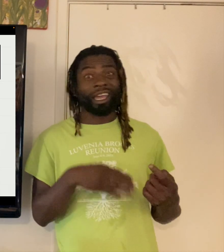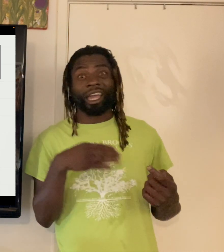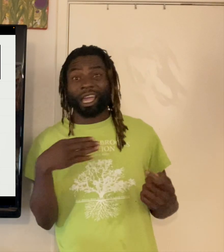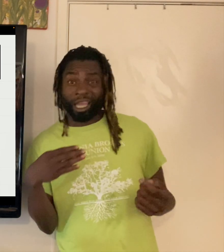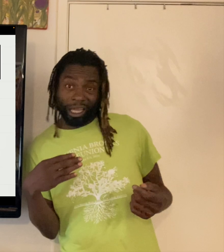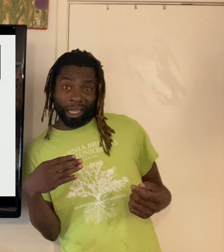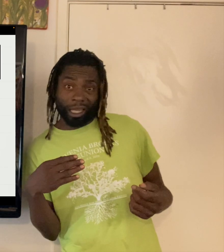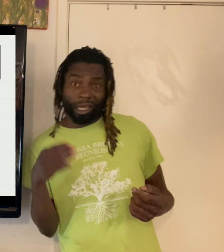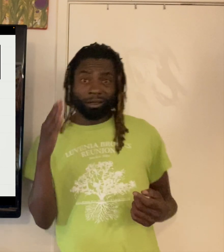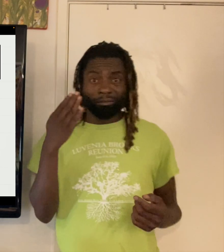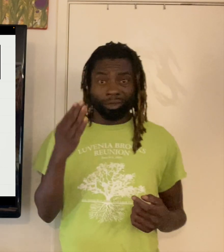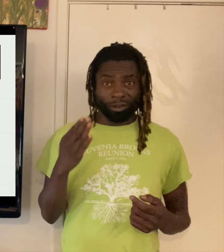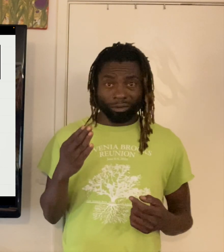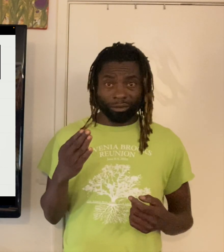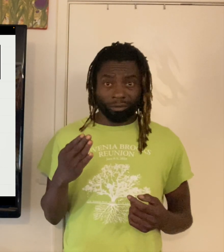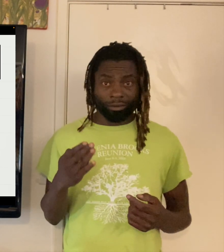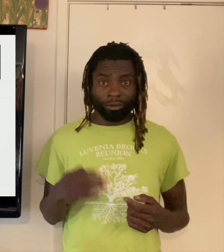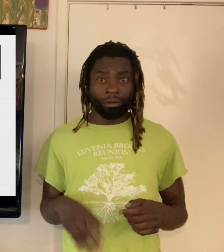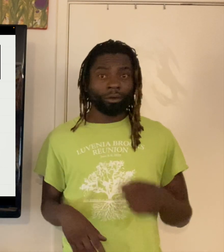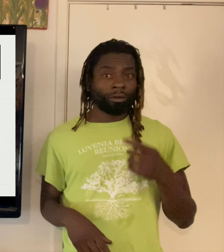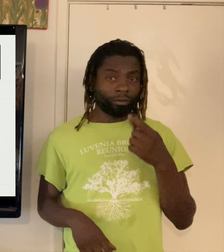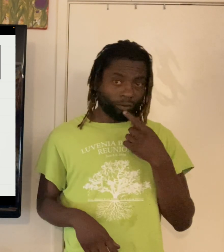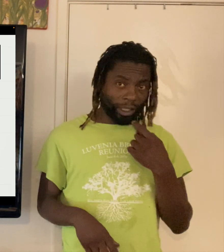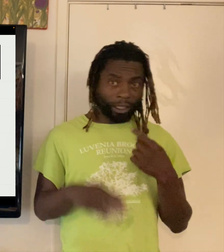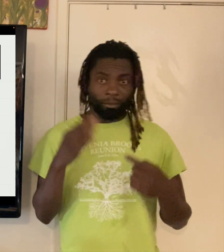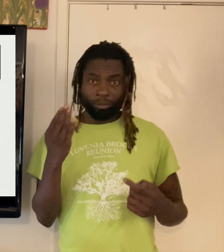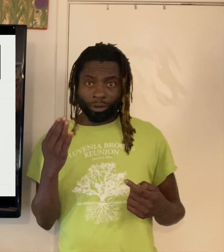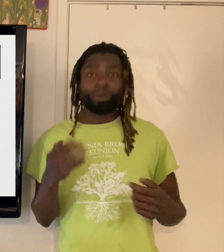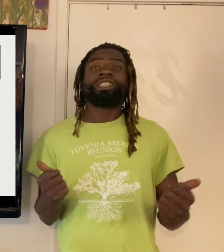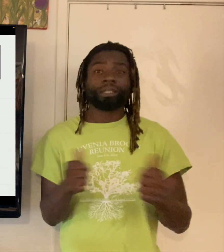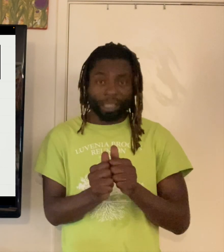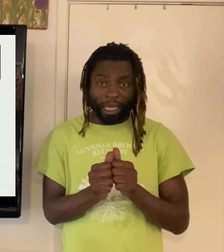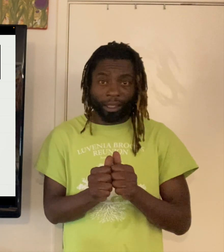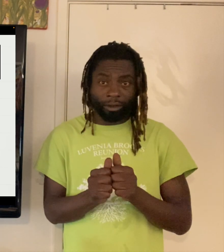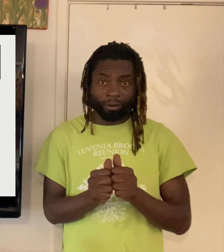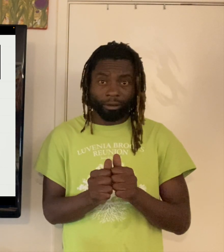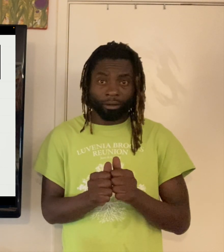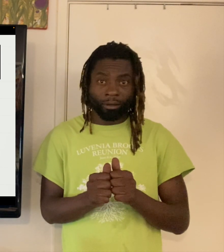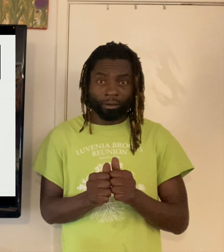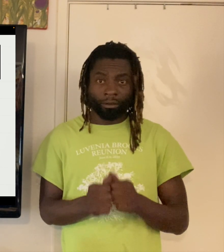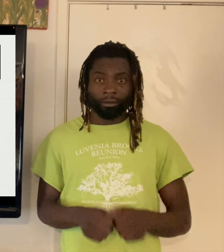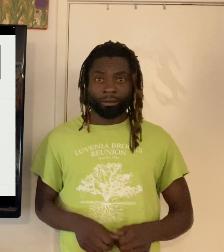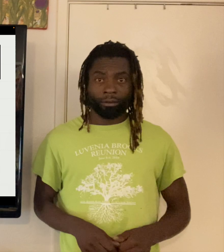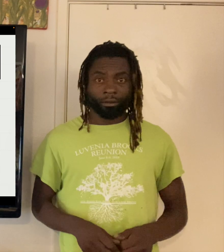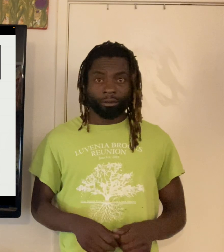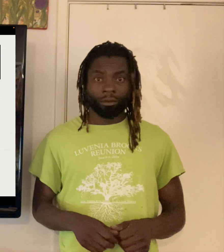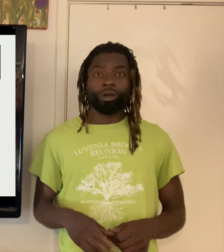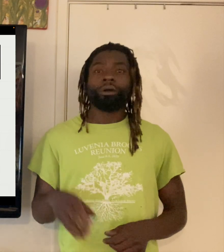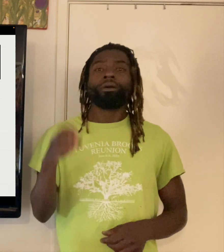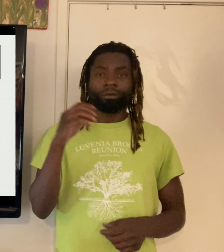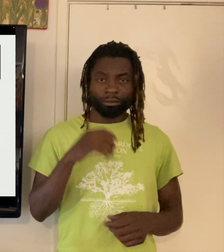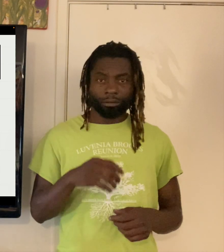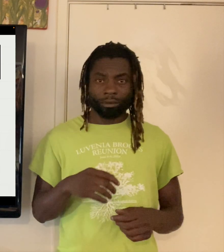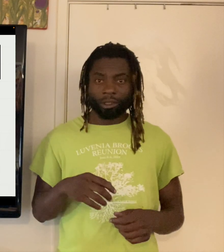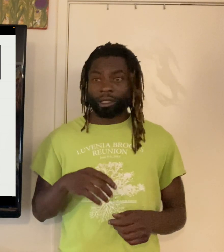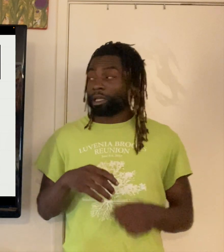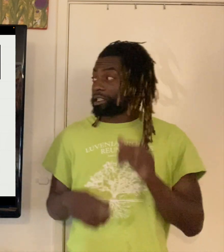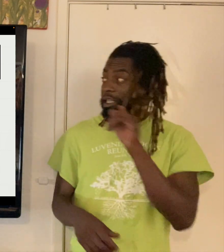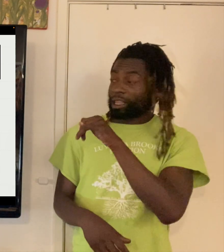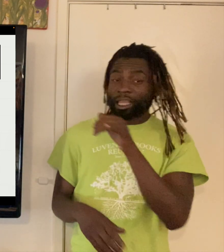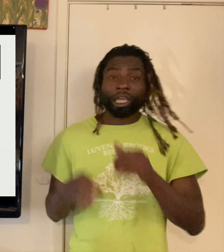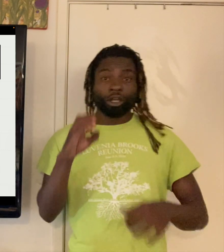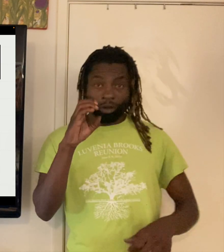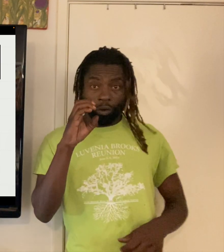and again. It is the red and the blue together. And it is this red and blue core